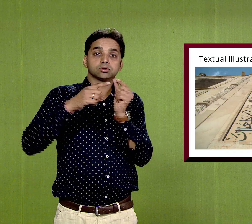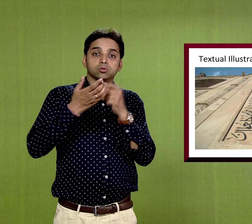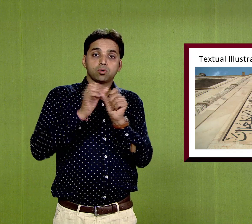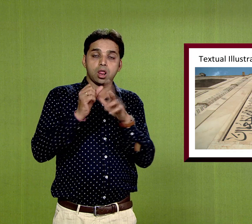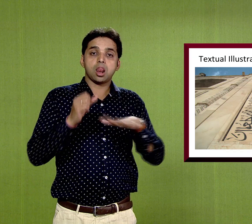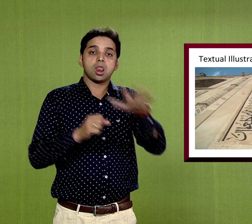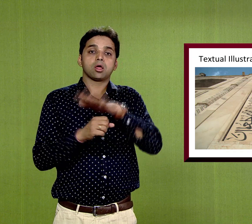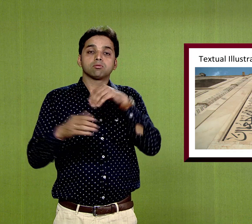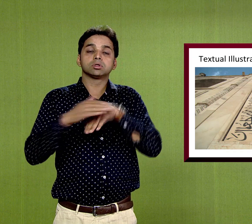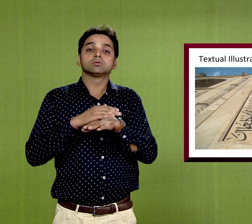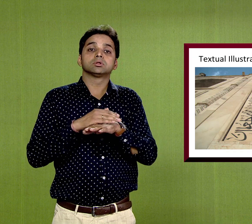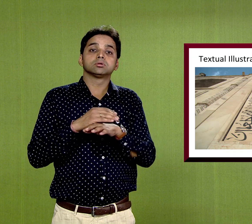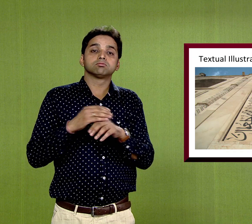under the Mughals.